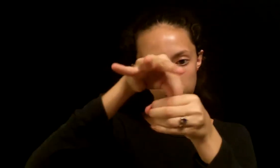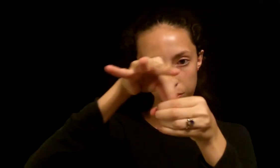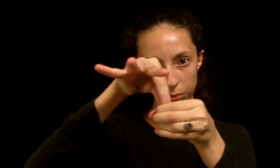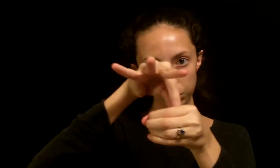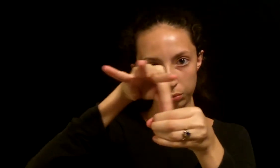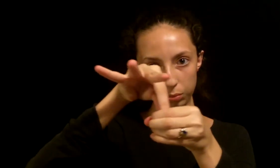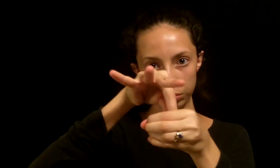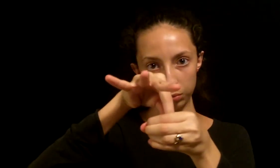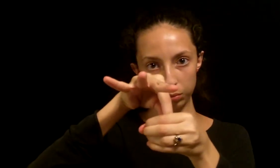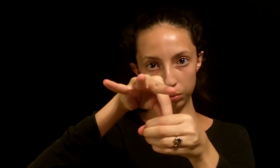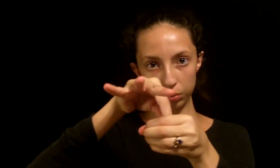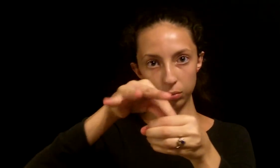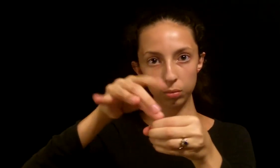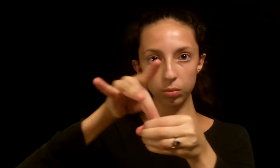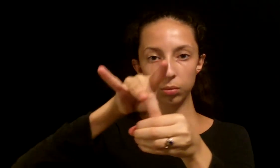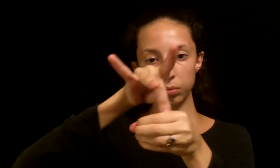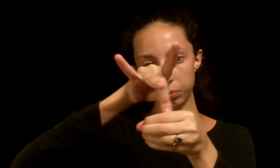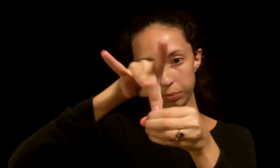index finger or you can do it with your middle finger.